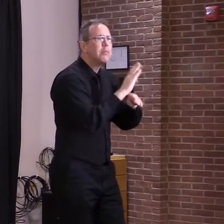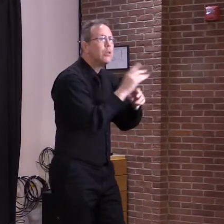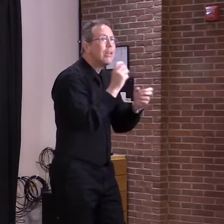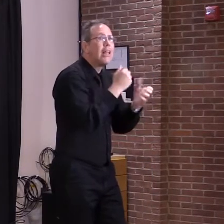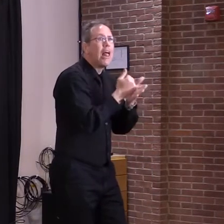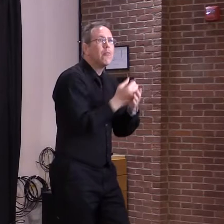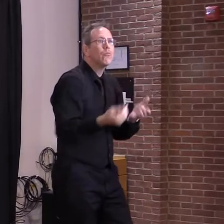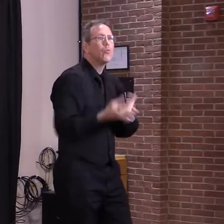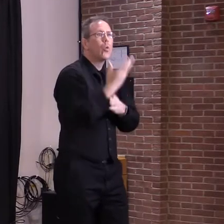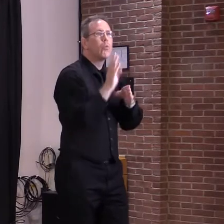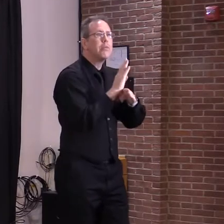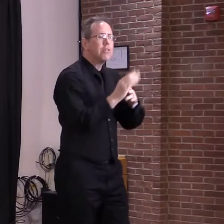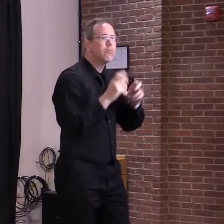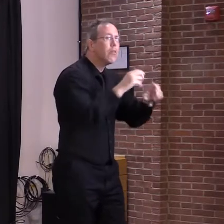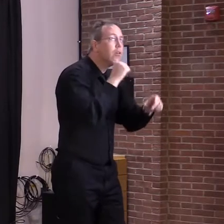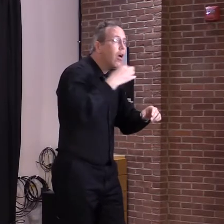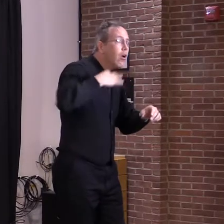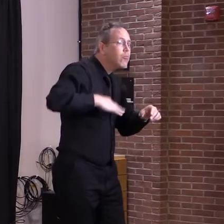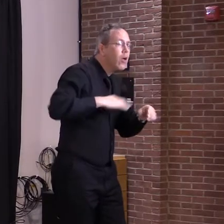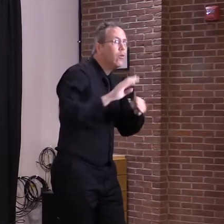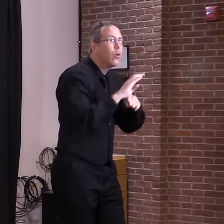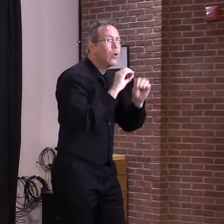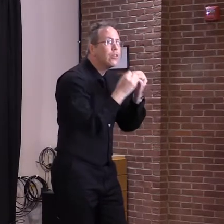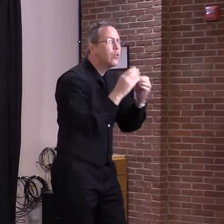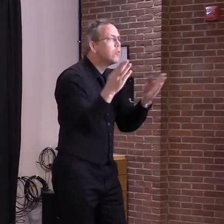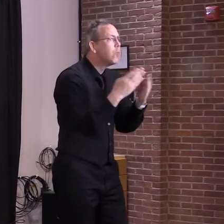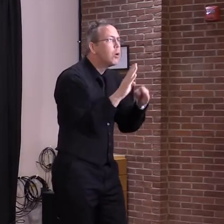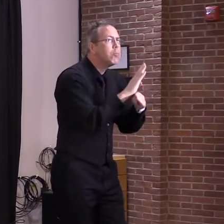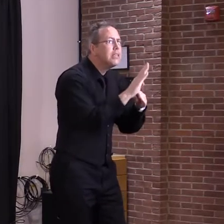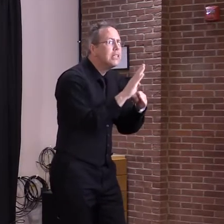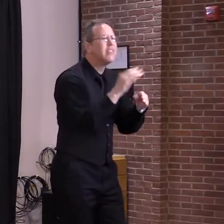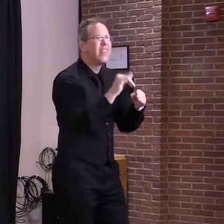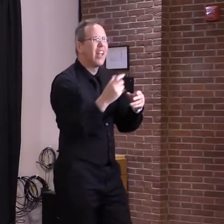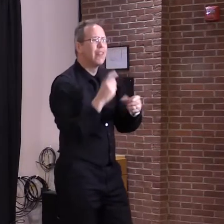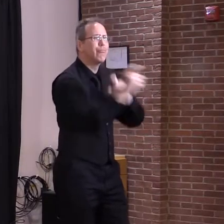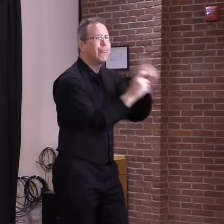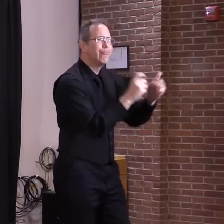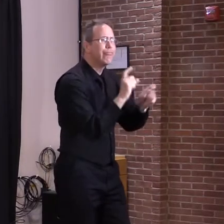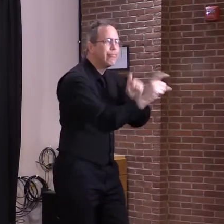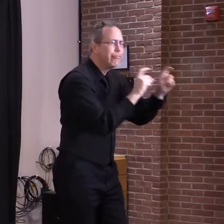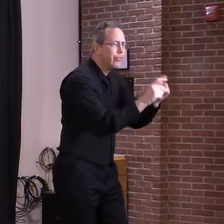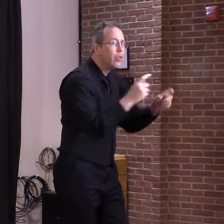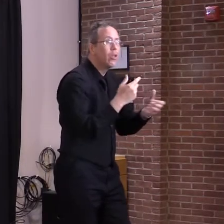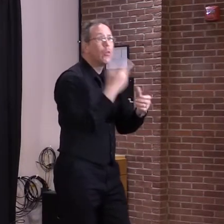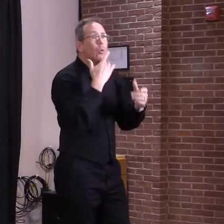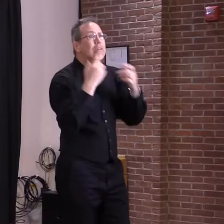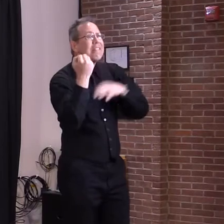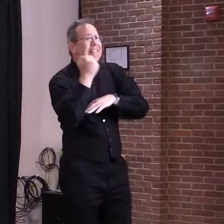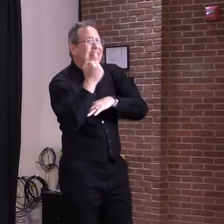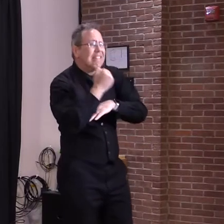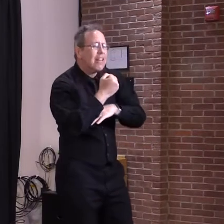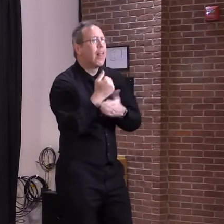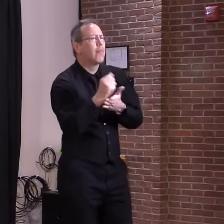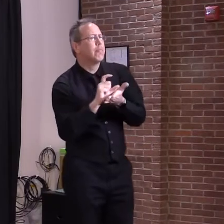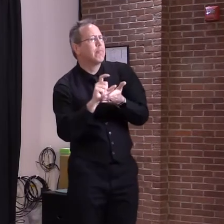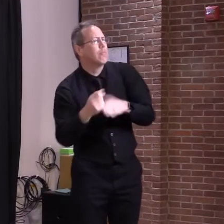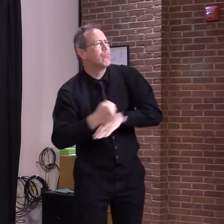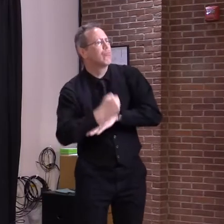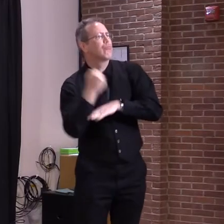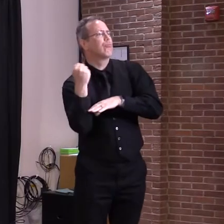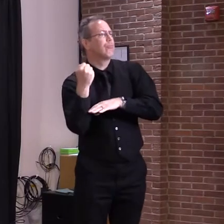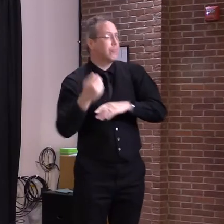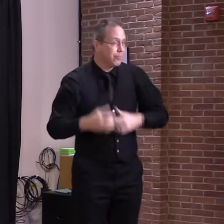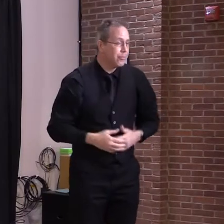small businesses and nonprofits survive, recover, and grow, and increase economic activity across the